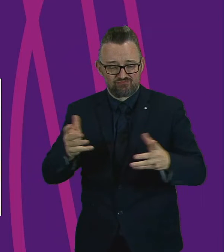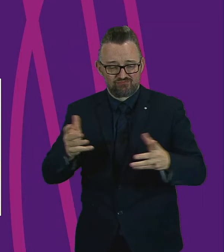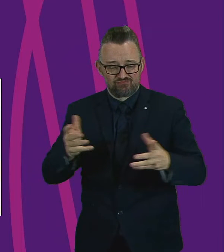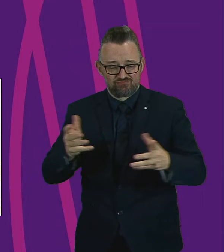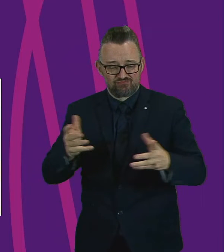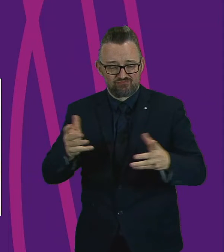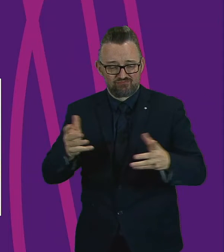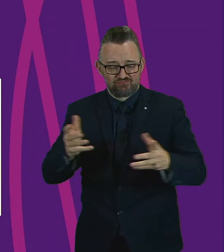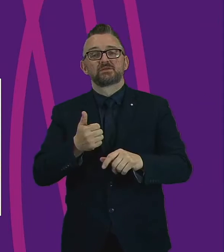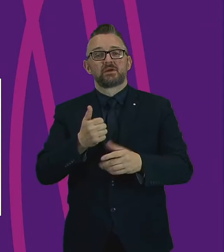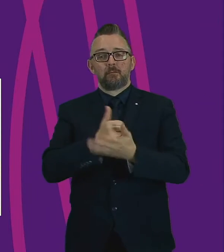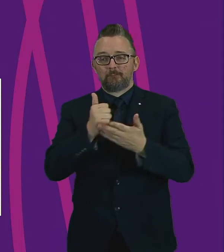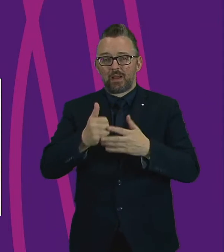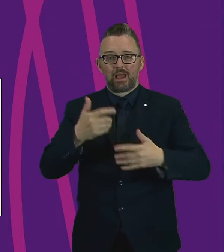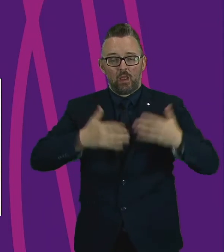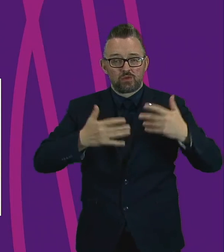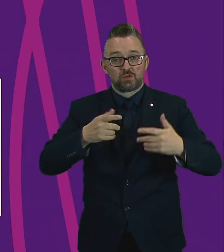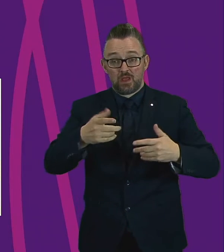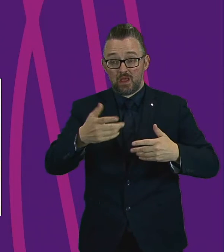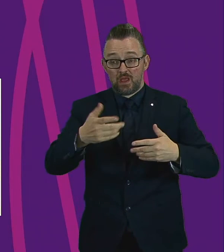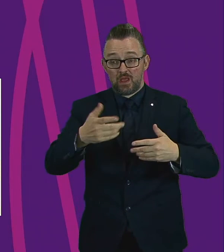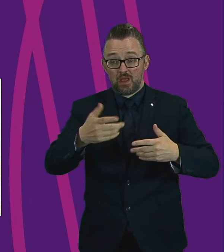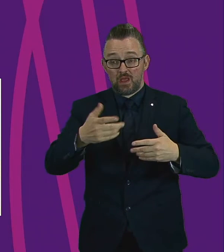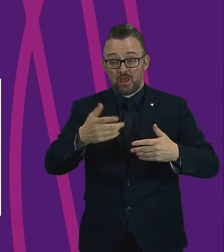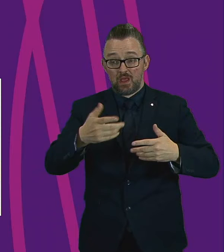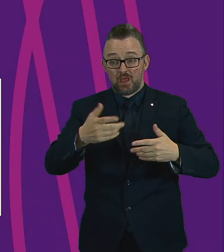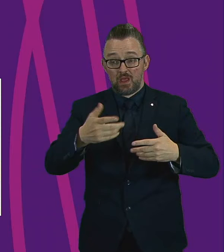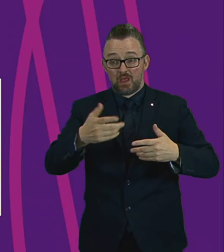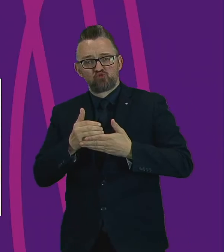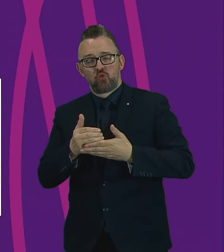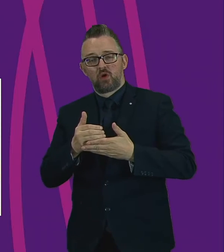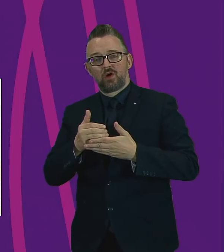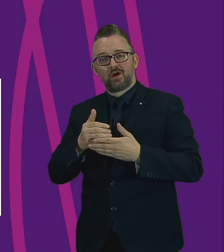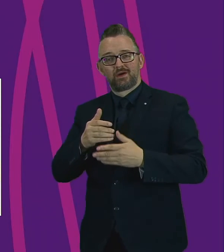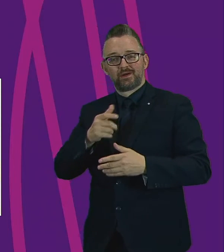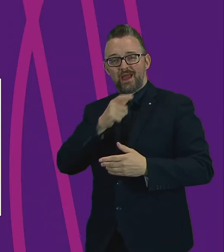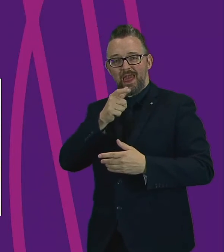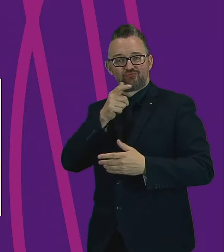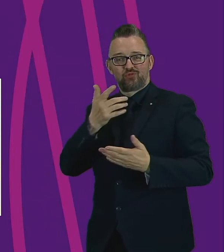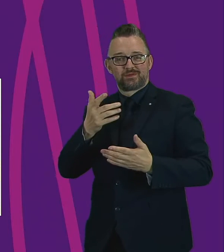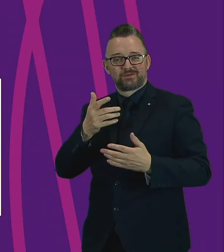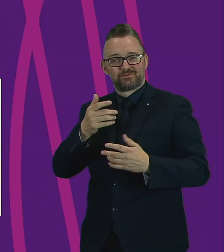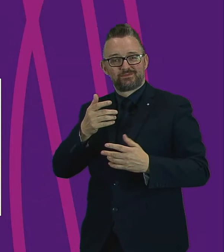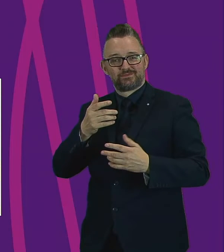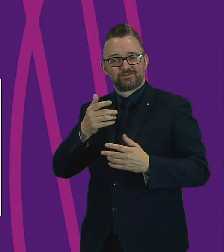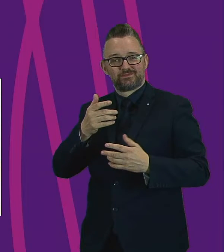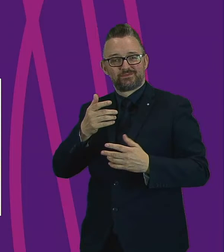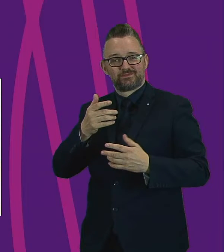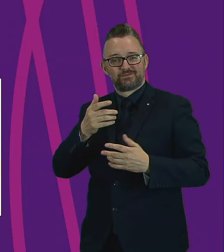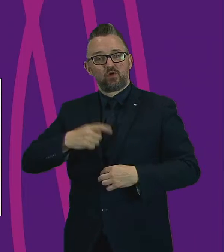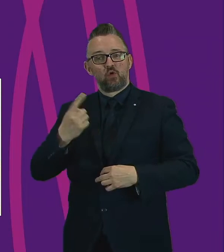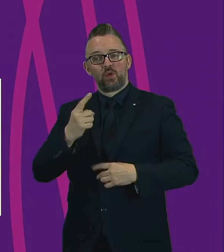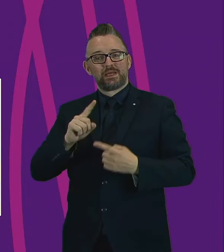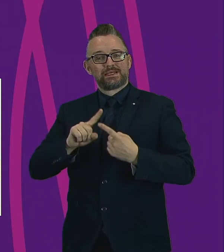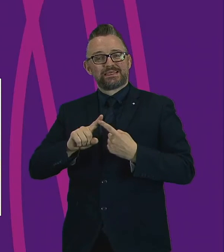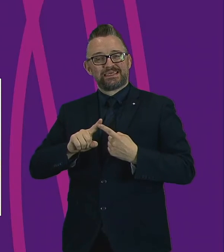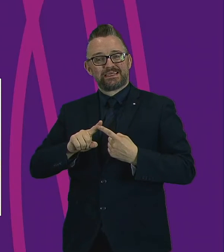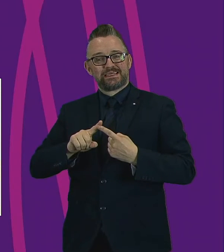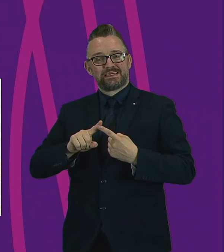accounts. They've created secure and trusted electronic identities for their e-residents. A